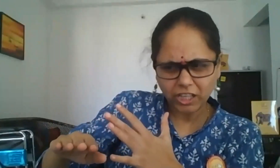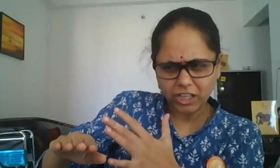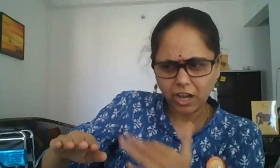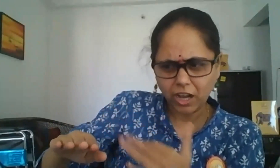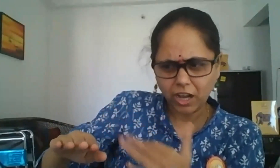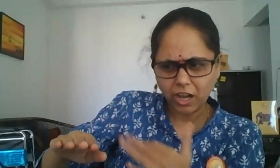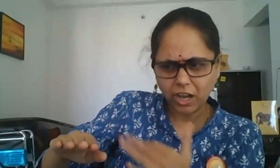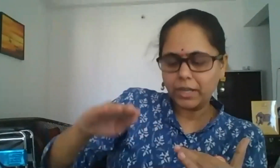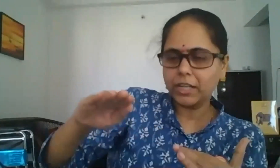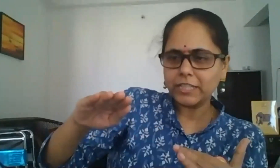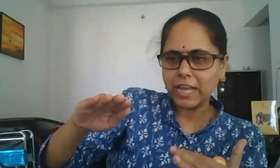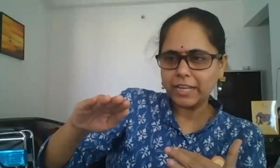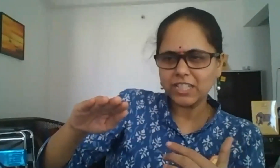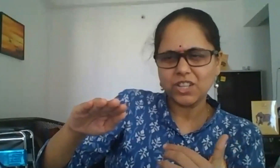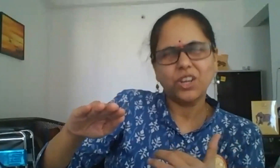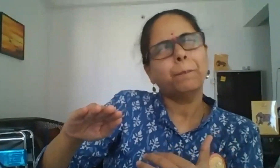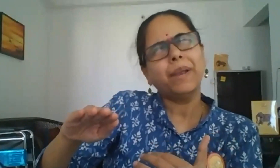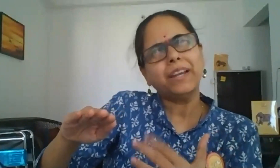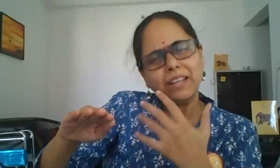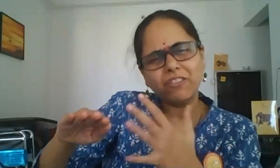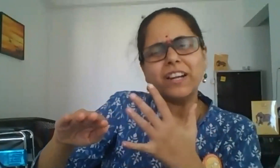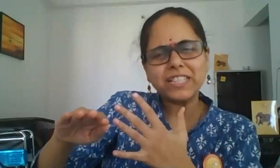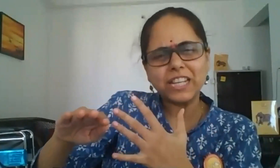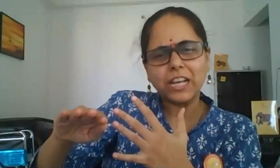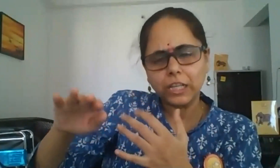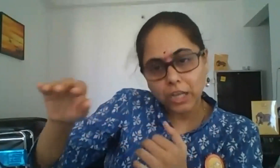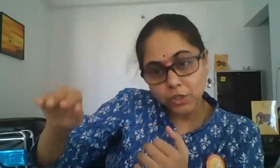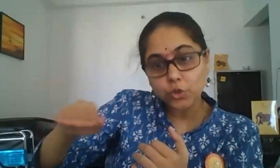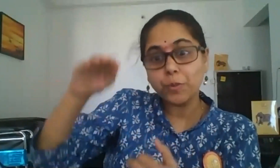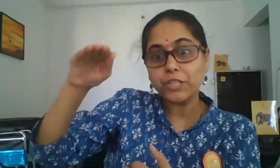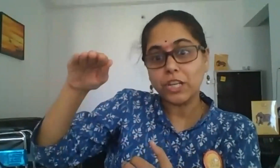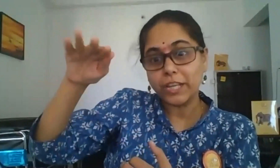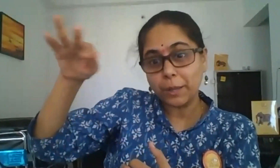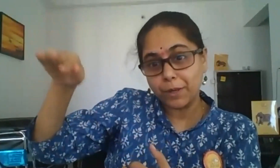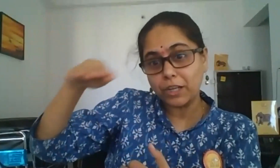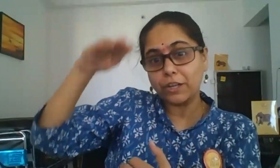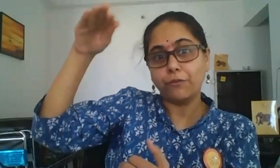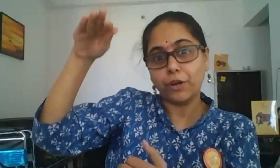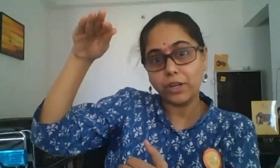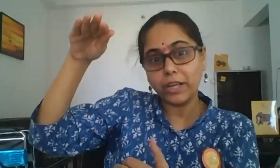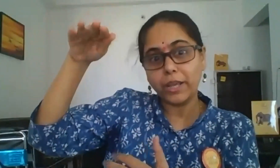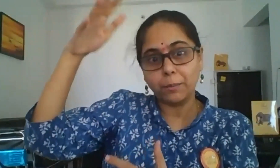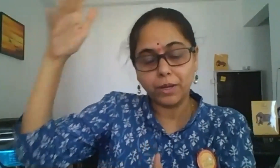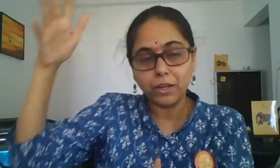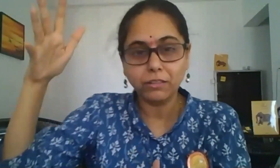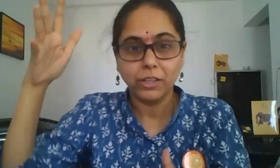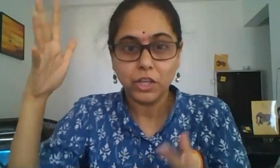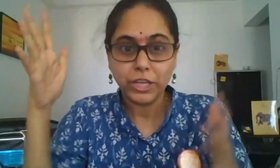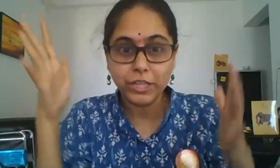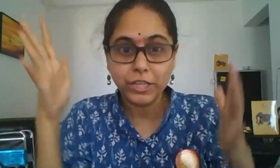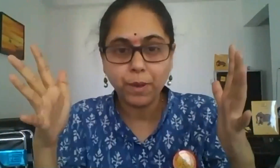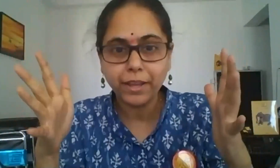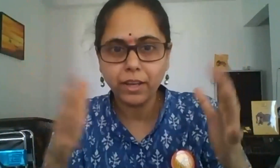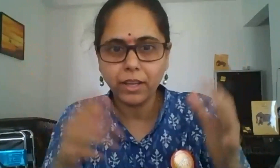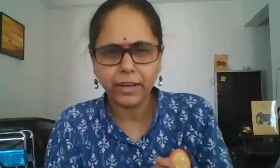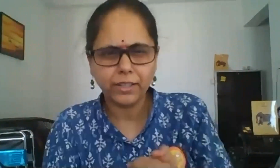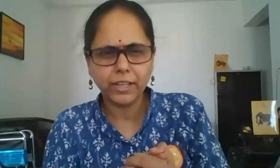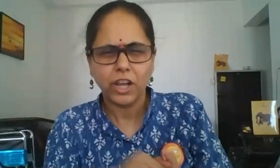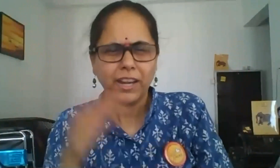chanagilla. So mentally challenged. Mental word e chanagilla. So specially able, differently abled, inspiring, and then deaf